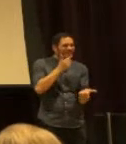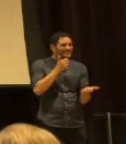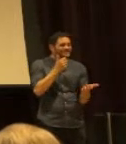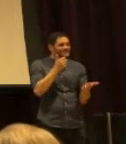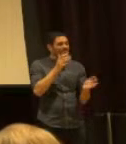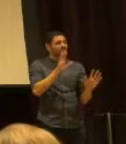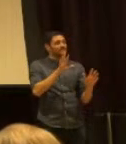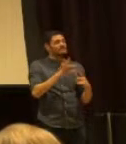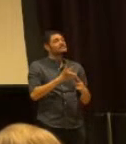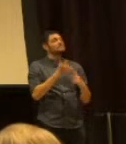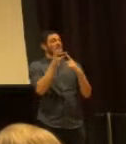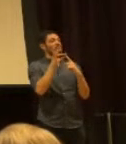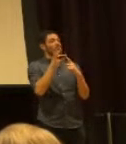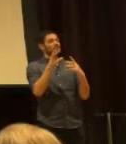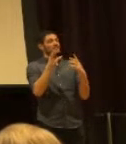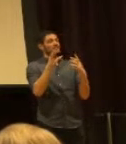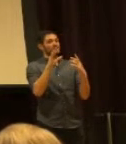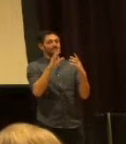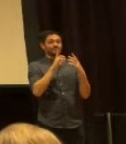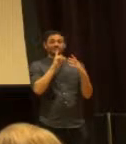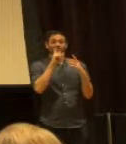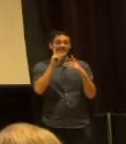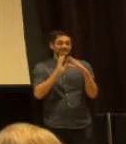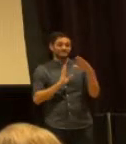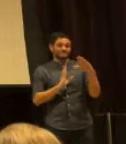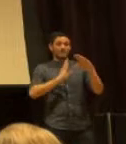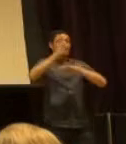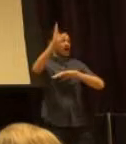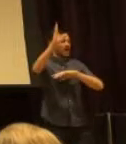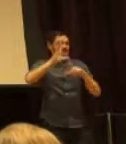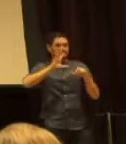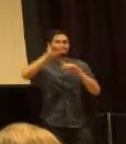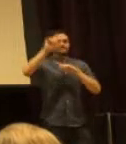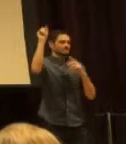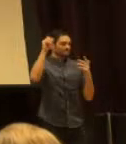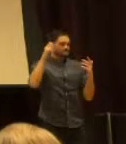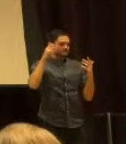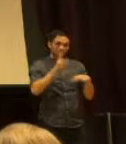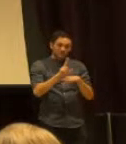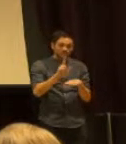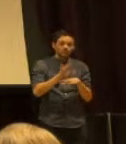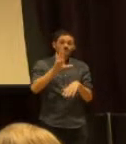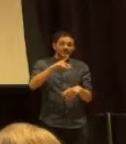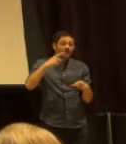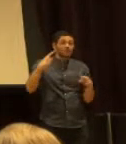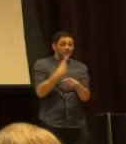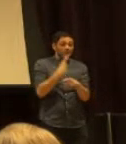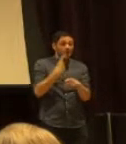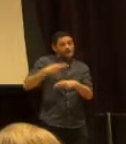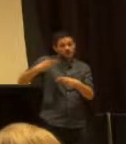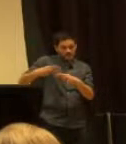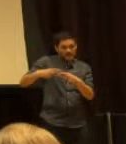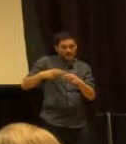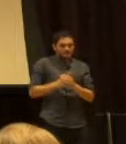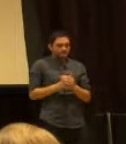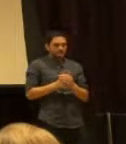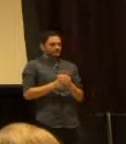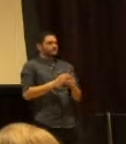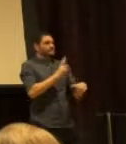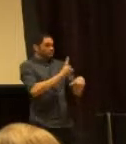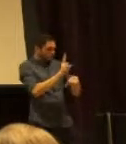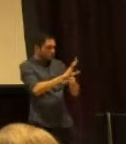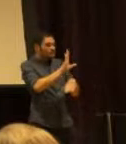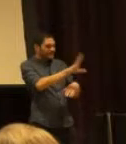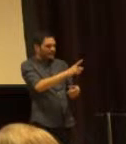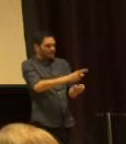especially like going above and beyond to use their proper name, to use people's pronouns. It is